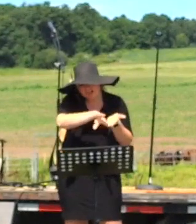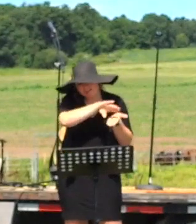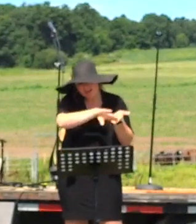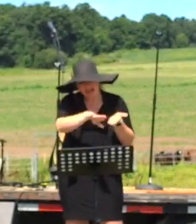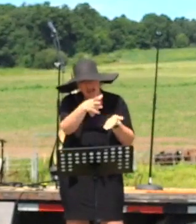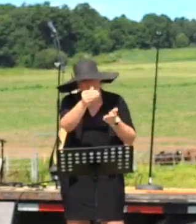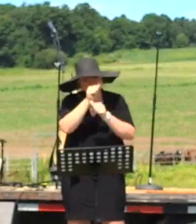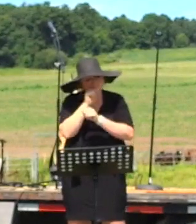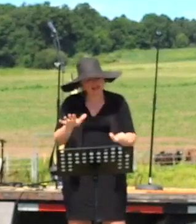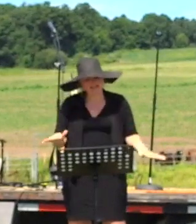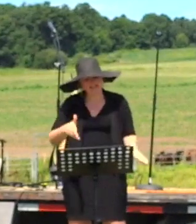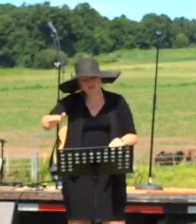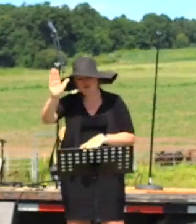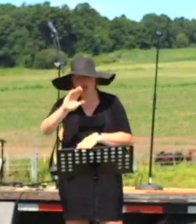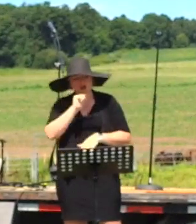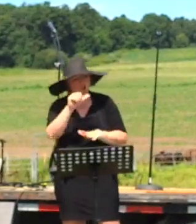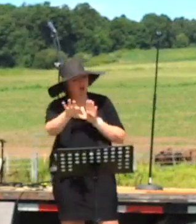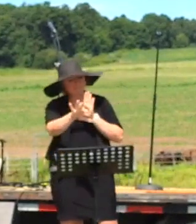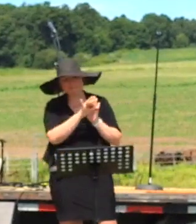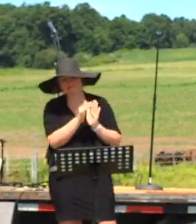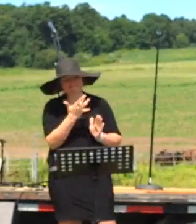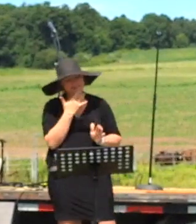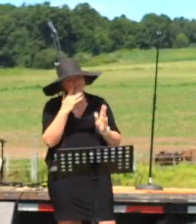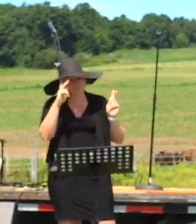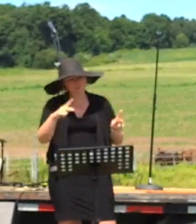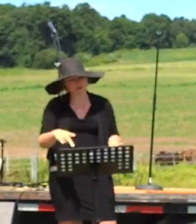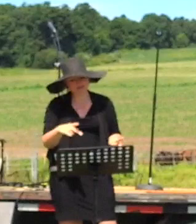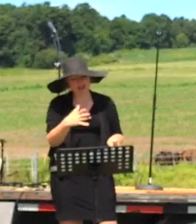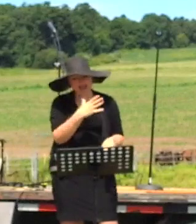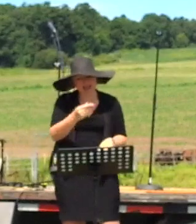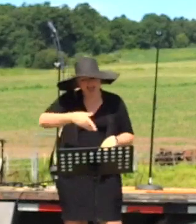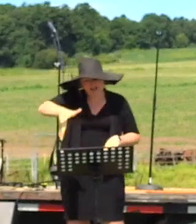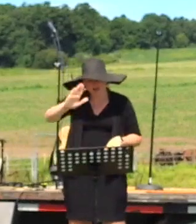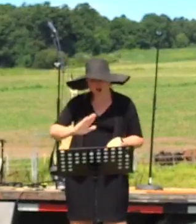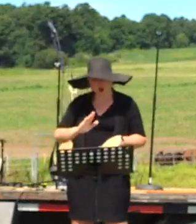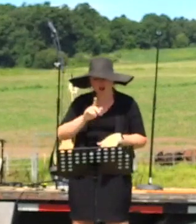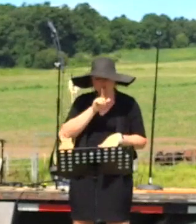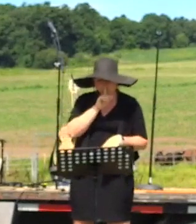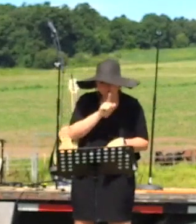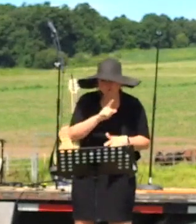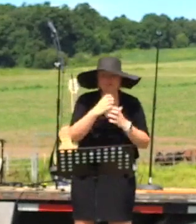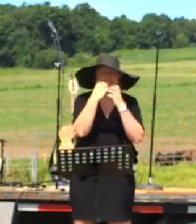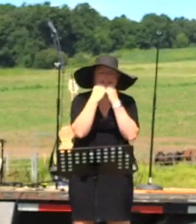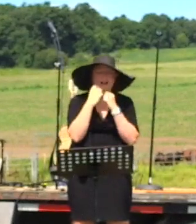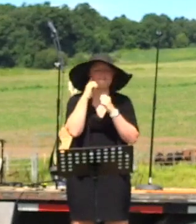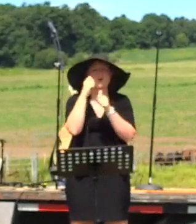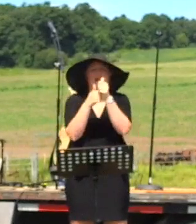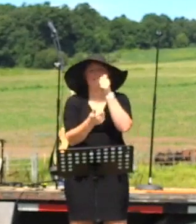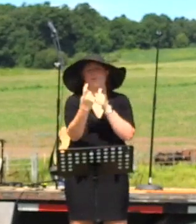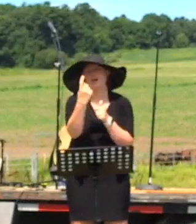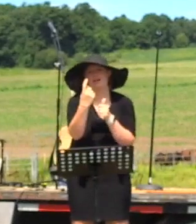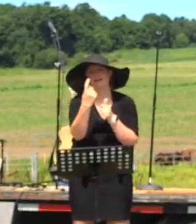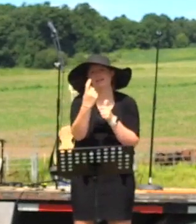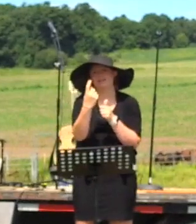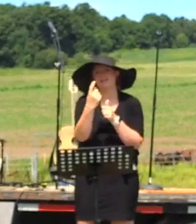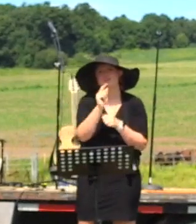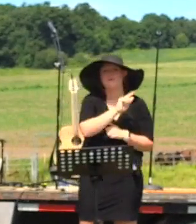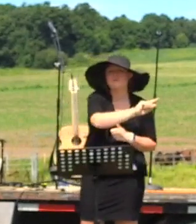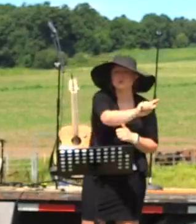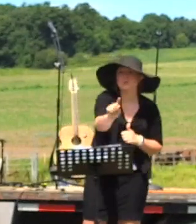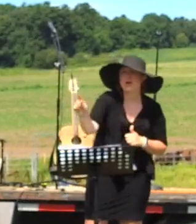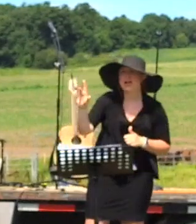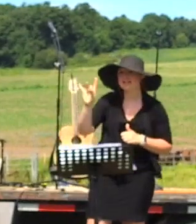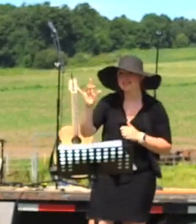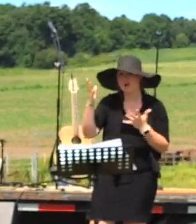shows no favoritism and is always sincere." And so to our eights, I want to make sure you